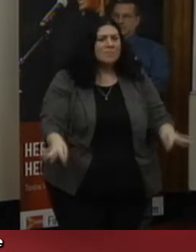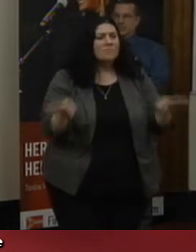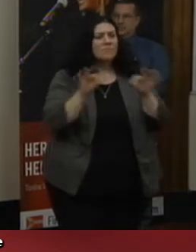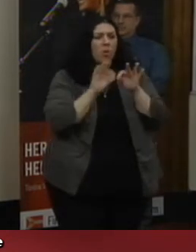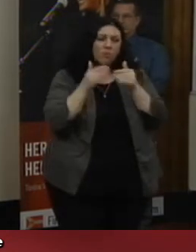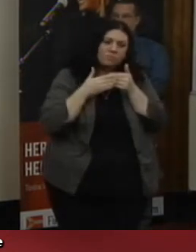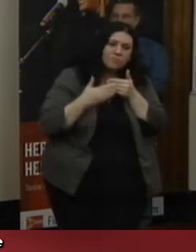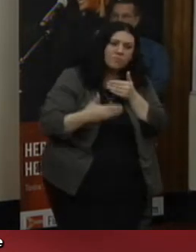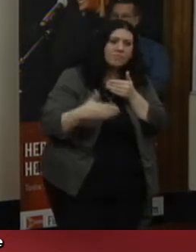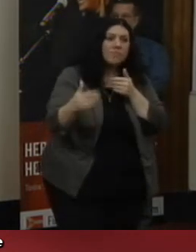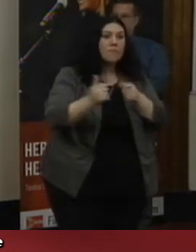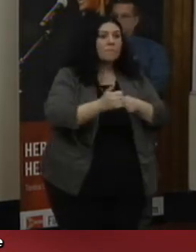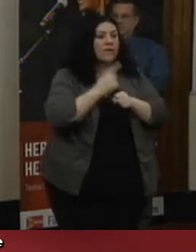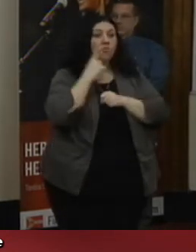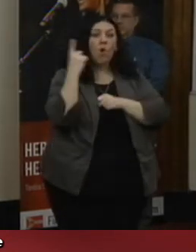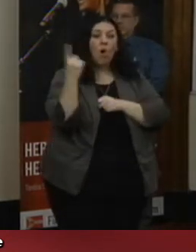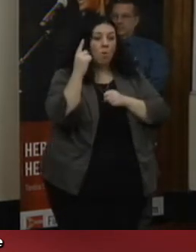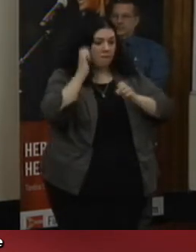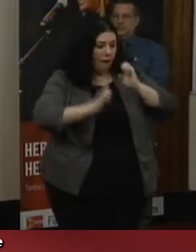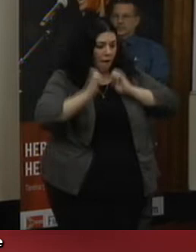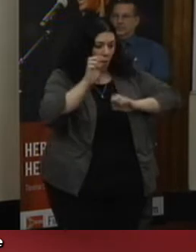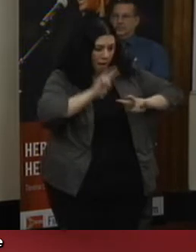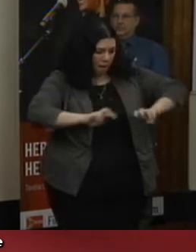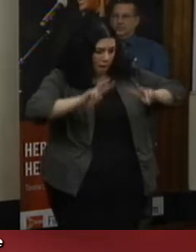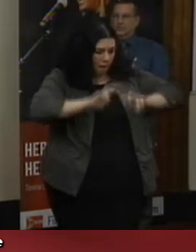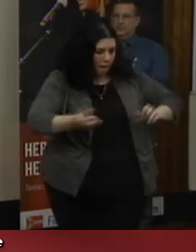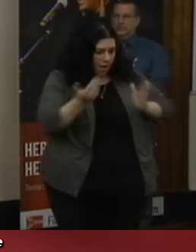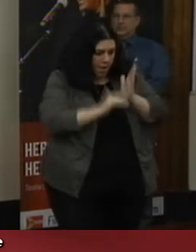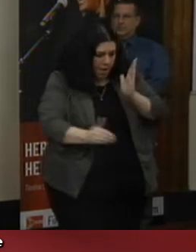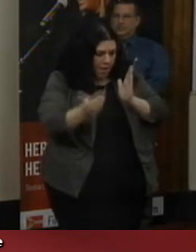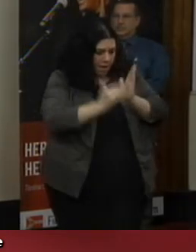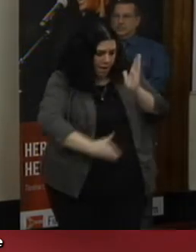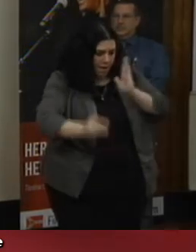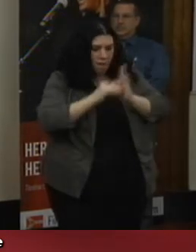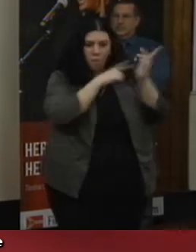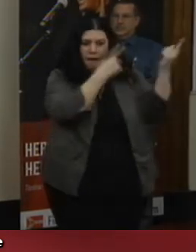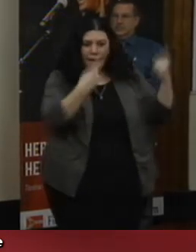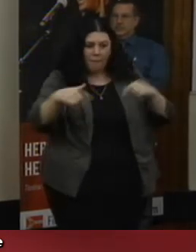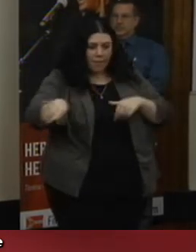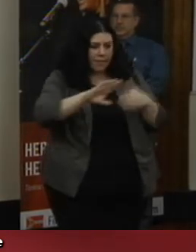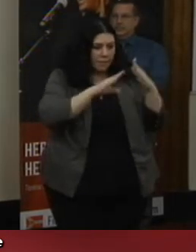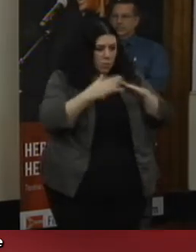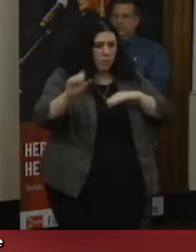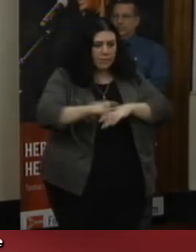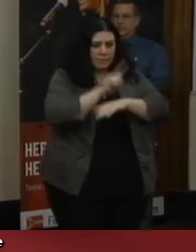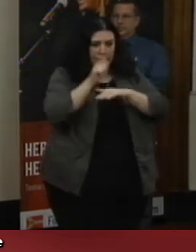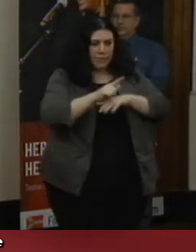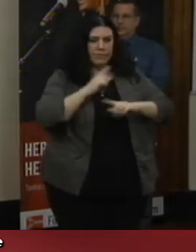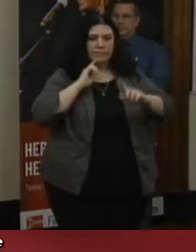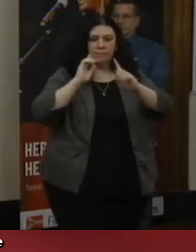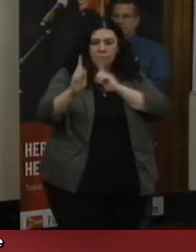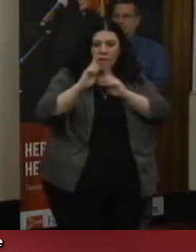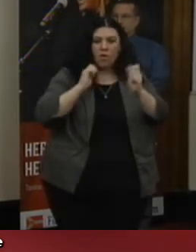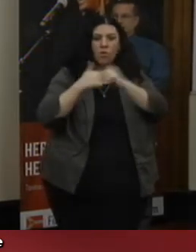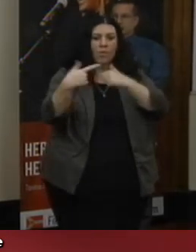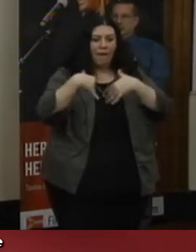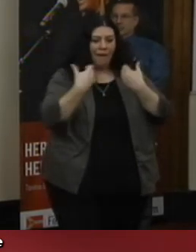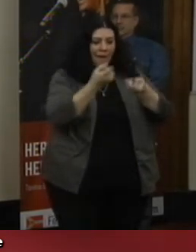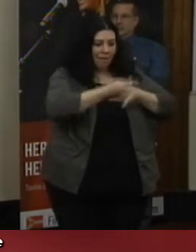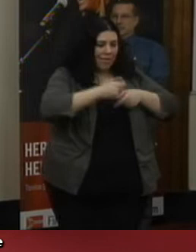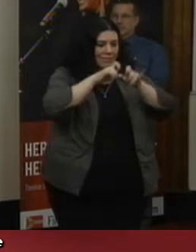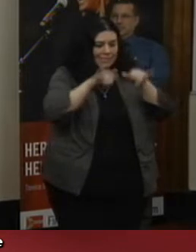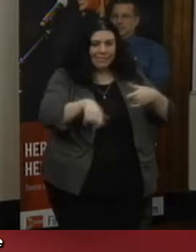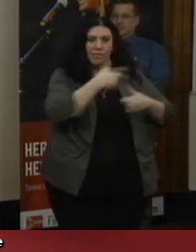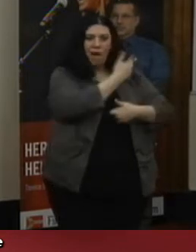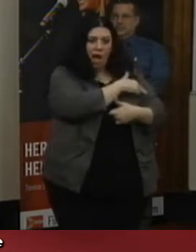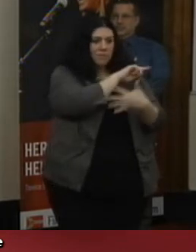to really make sure we're constantly reevaluating what's happening in our community, being in constant dialogue with our health system partners or